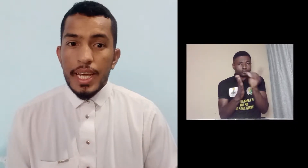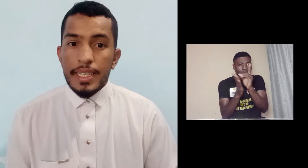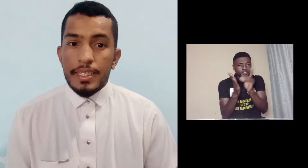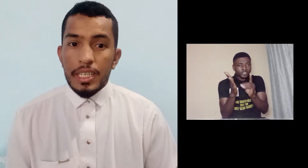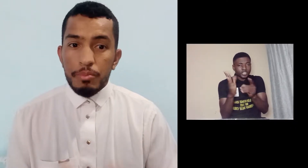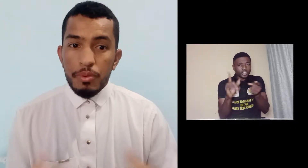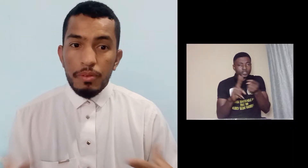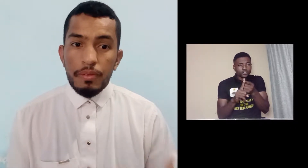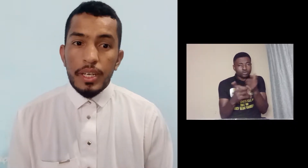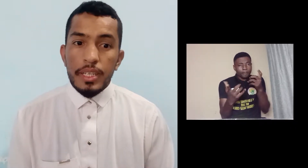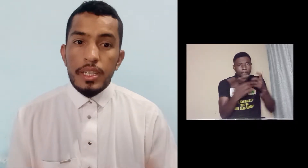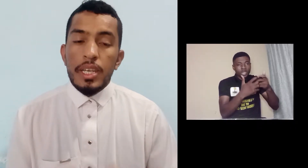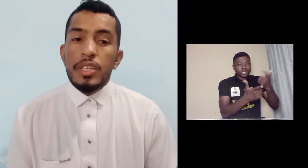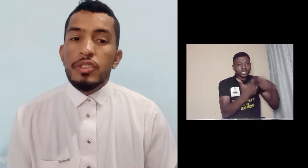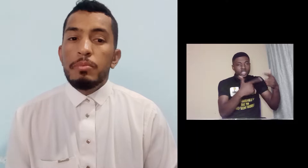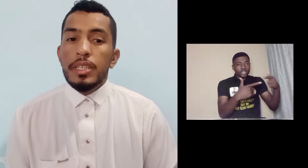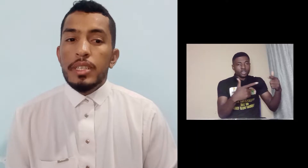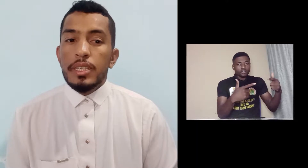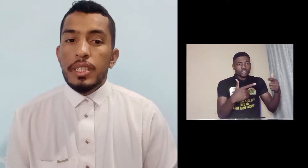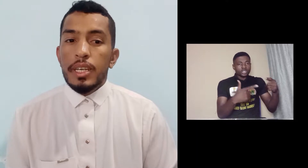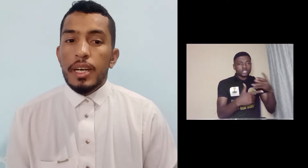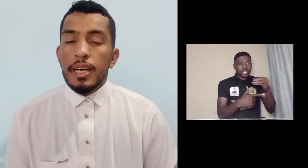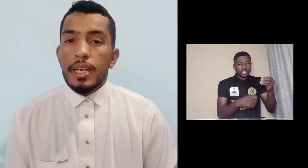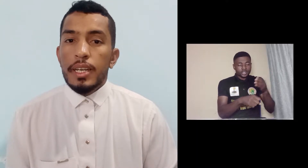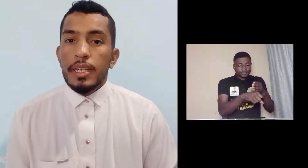language and improving it to meet